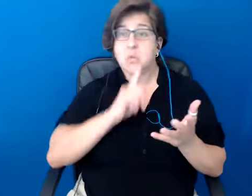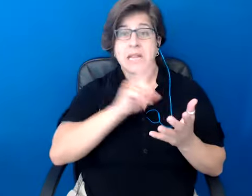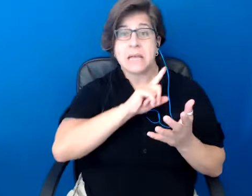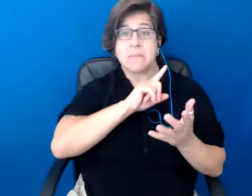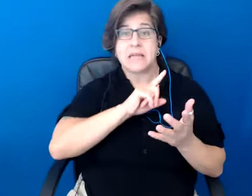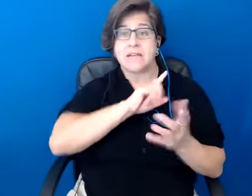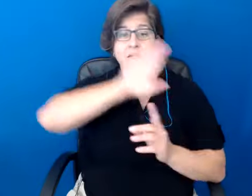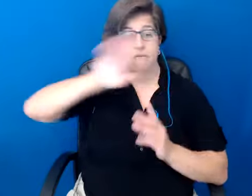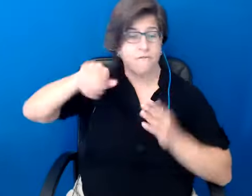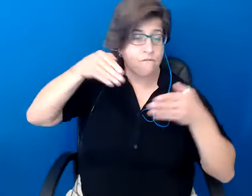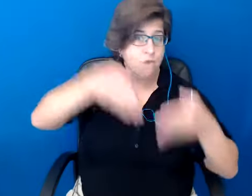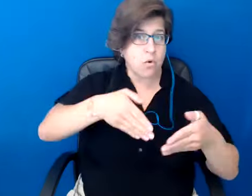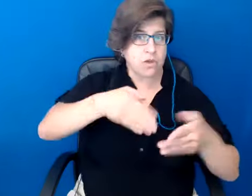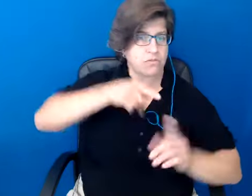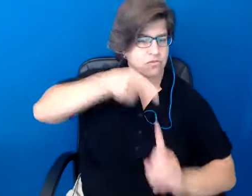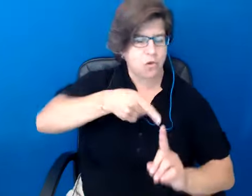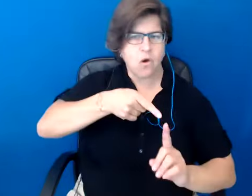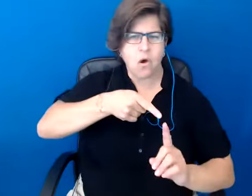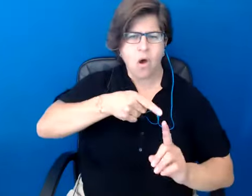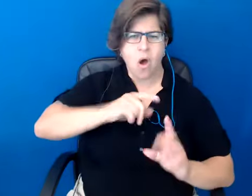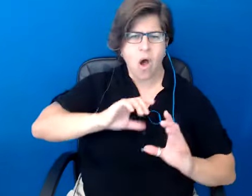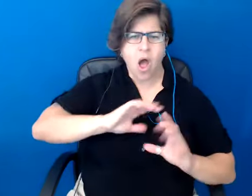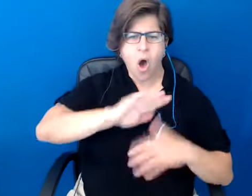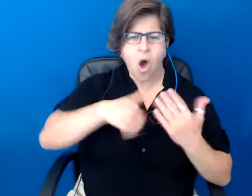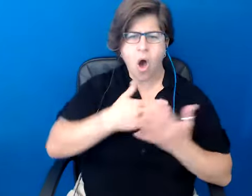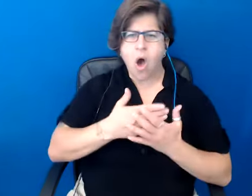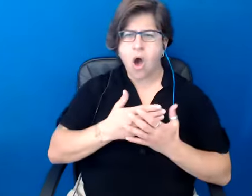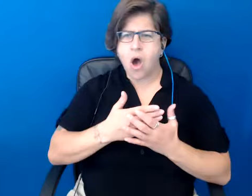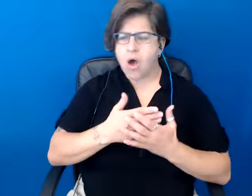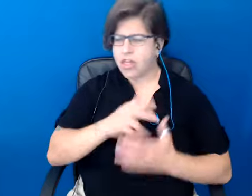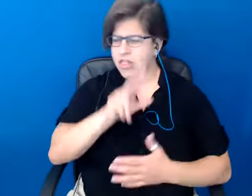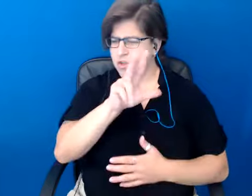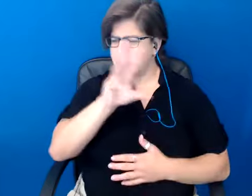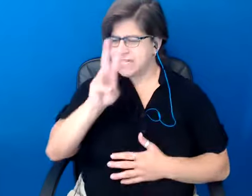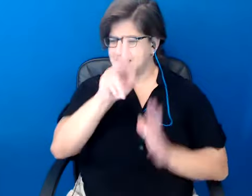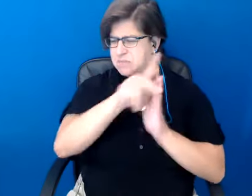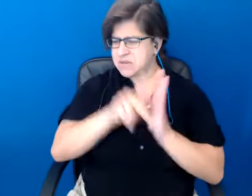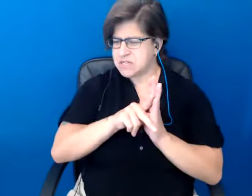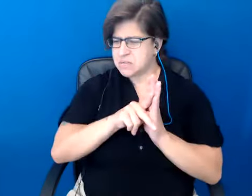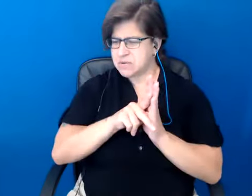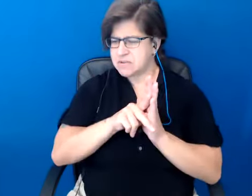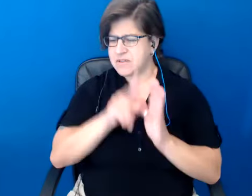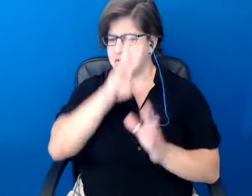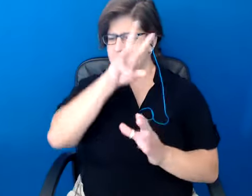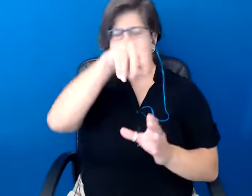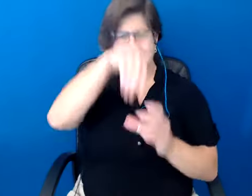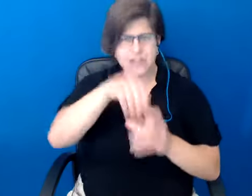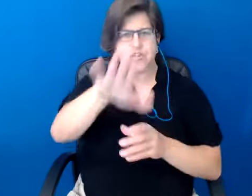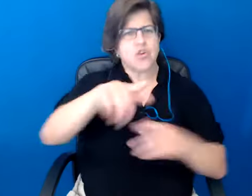of the entire format has really been wrapped around how do you put all